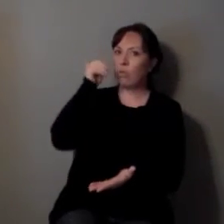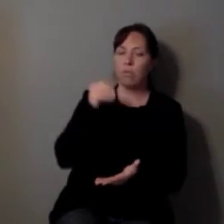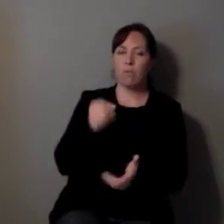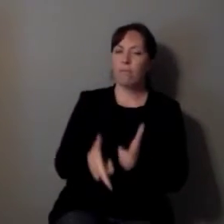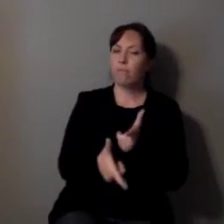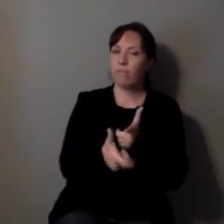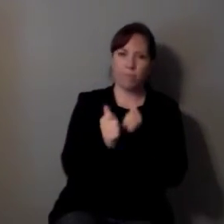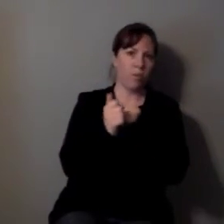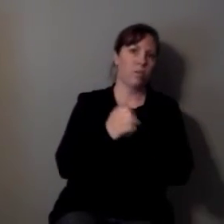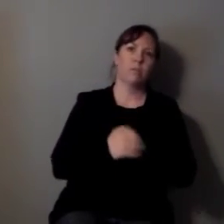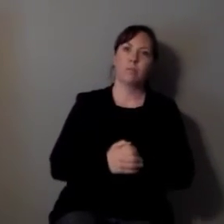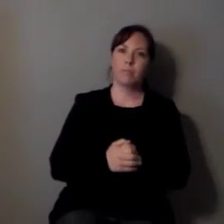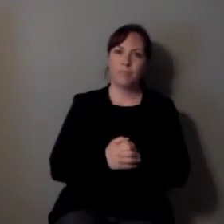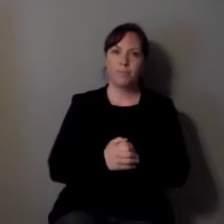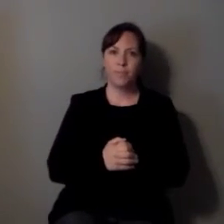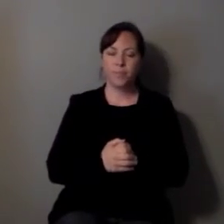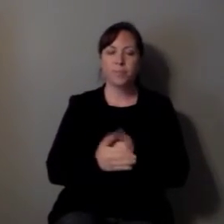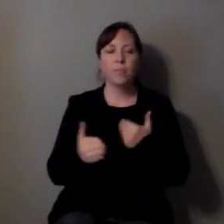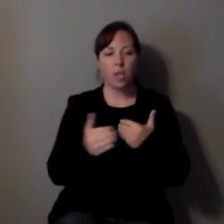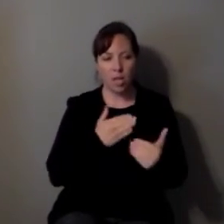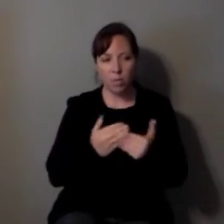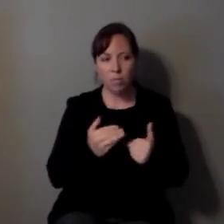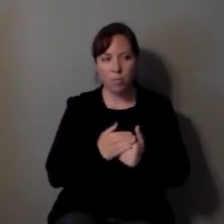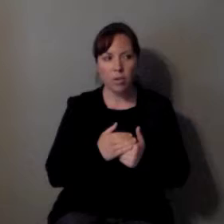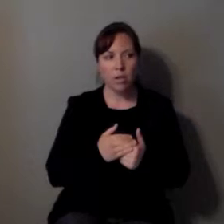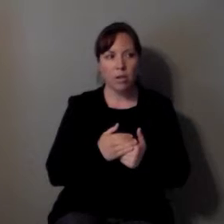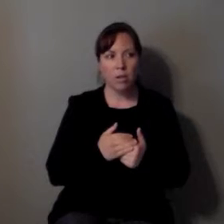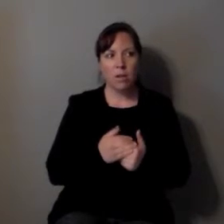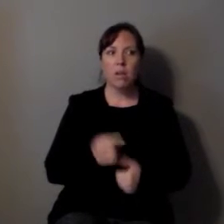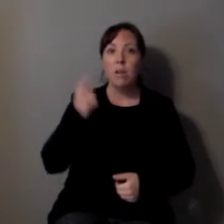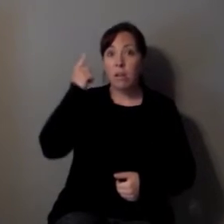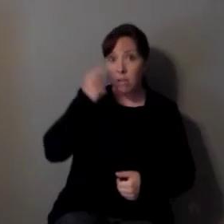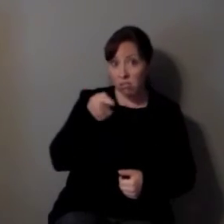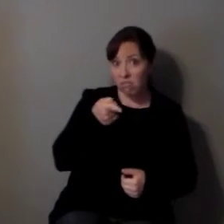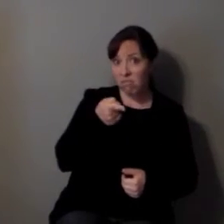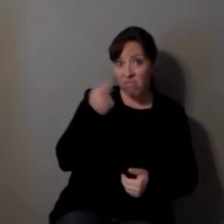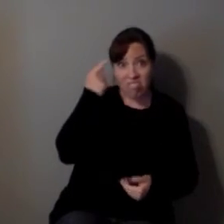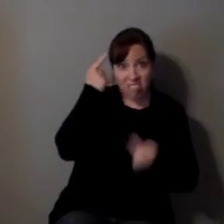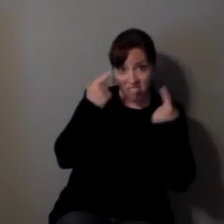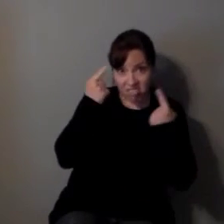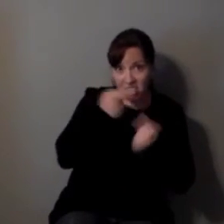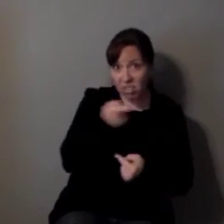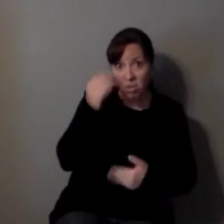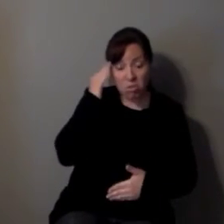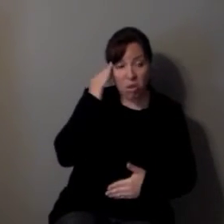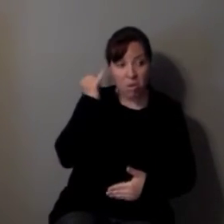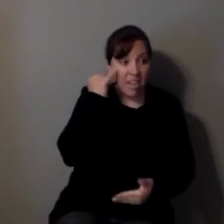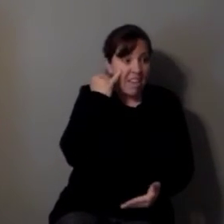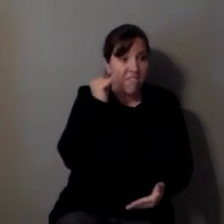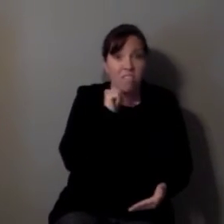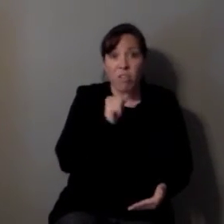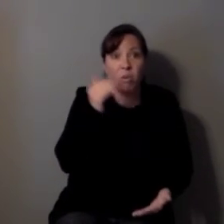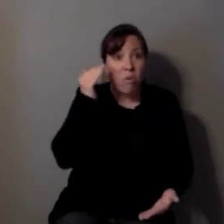know the answer to any of the addition problems that we give in the exercises, you can press the hints and it'll draw circles, and you can just count up the